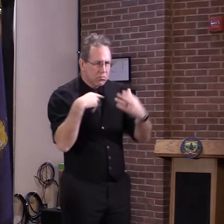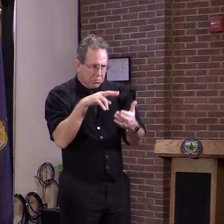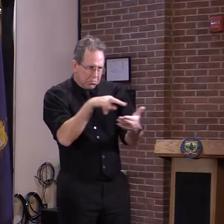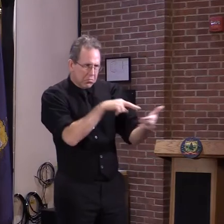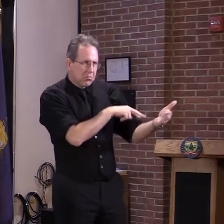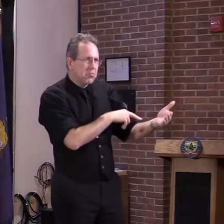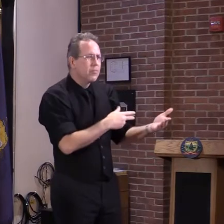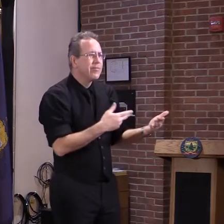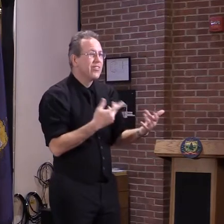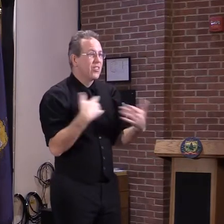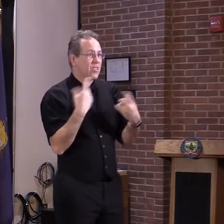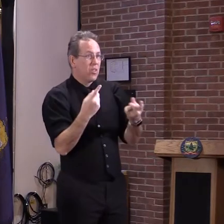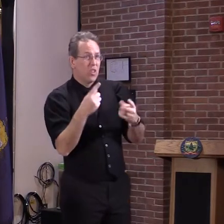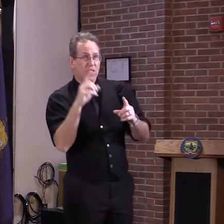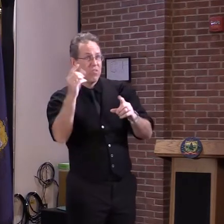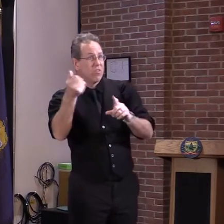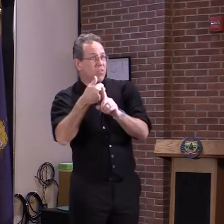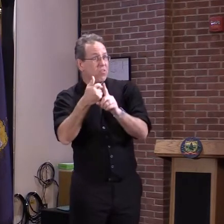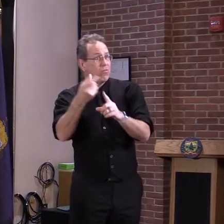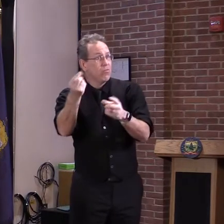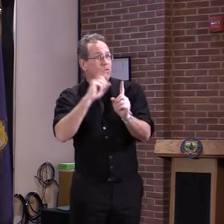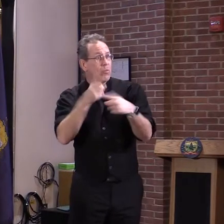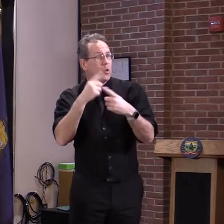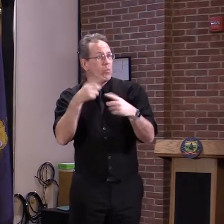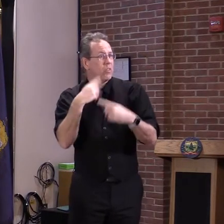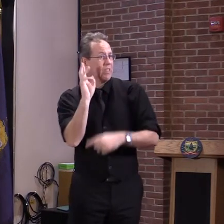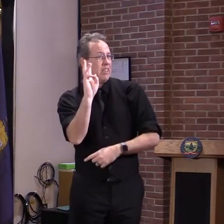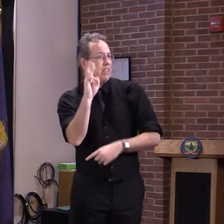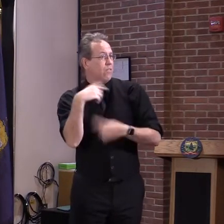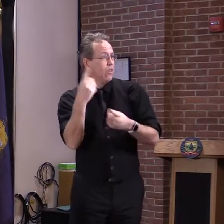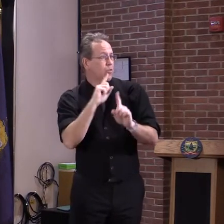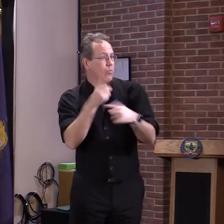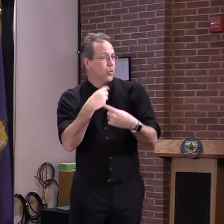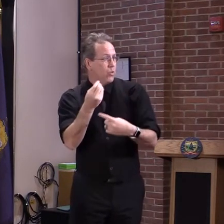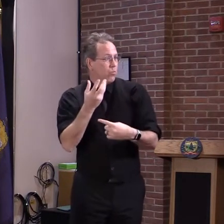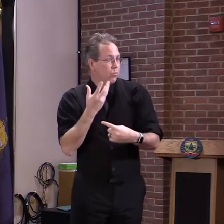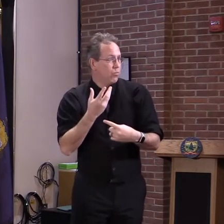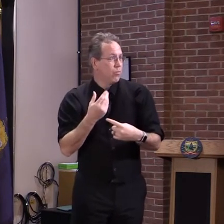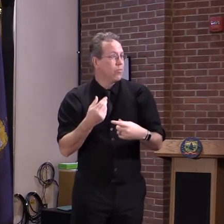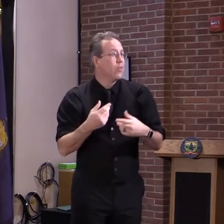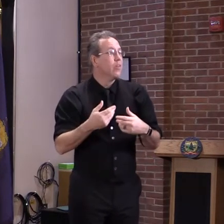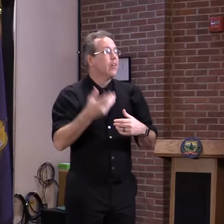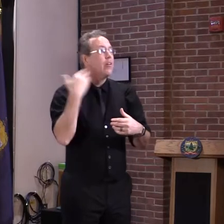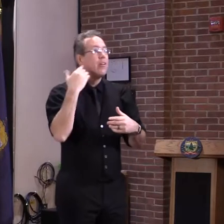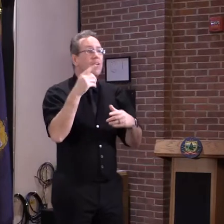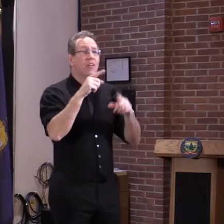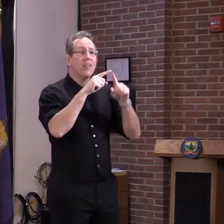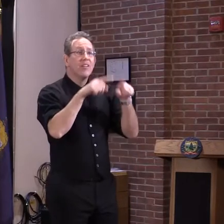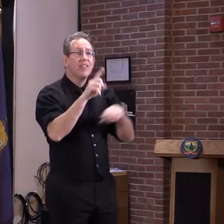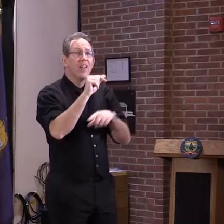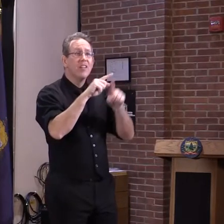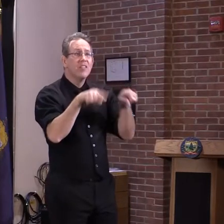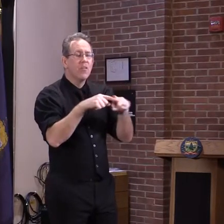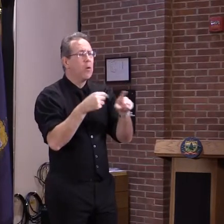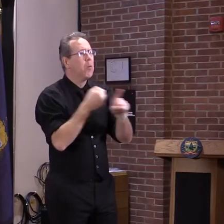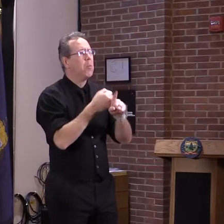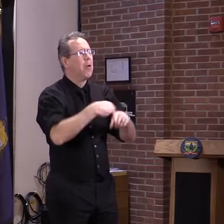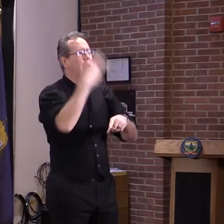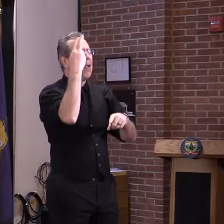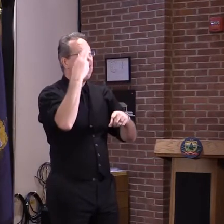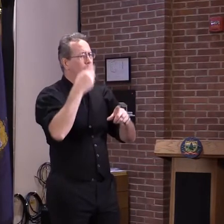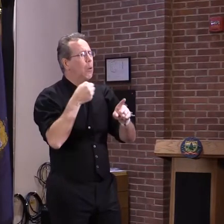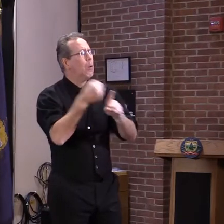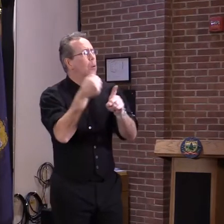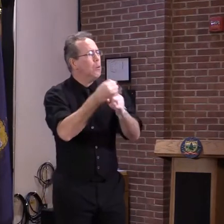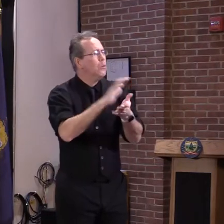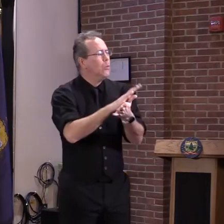to that survey. Doesn't surprise me now, looking back, you know, this is when Delta was really peaking, and the school nurses are the same folks that would, you know, that were